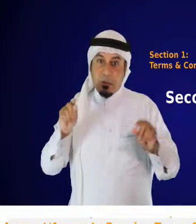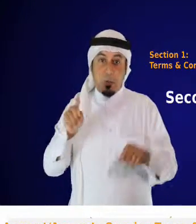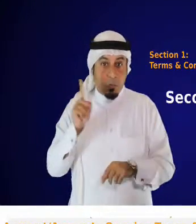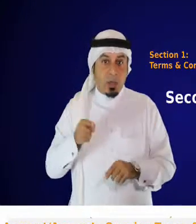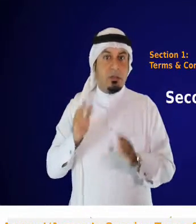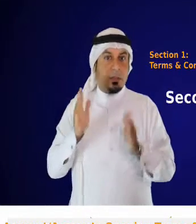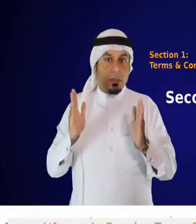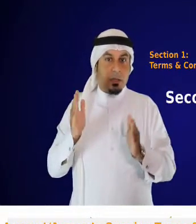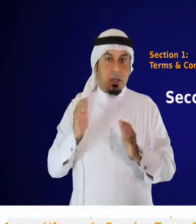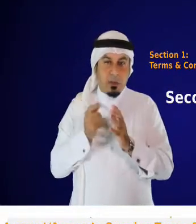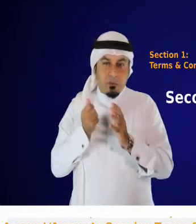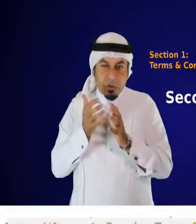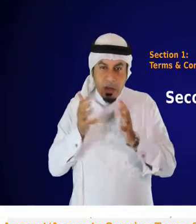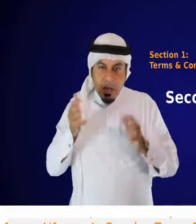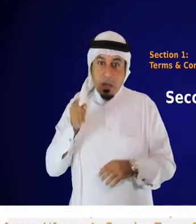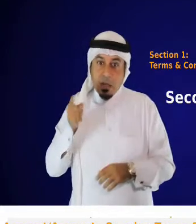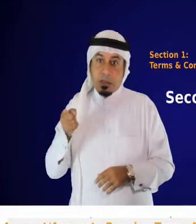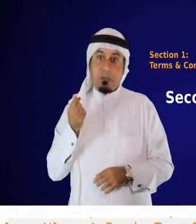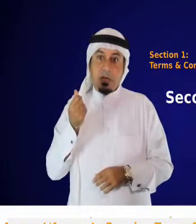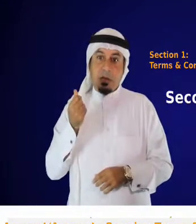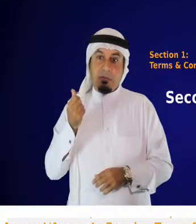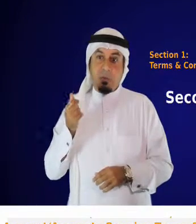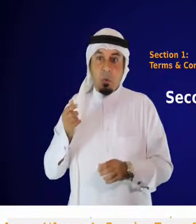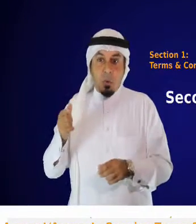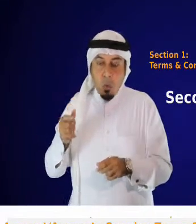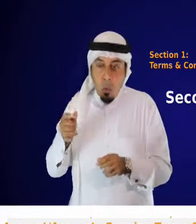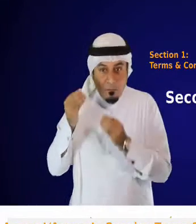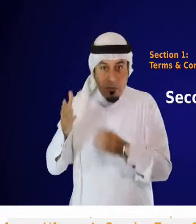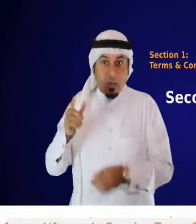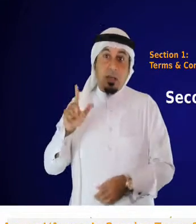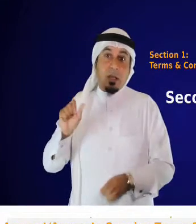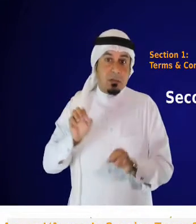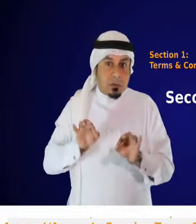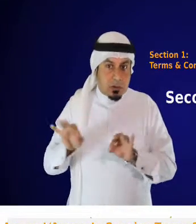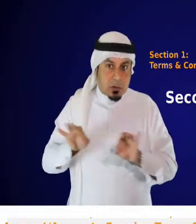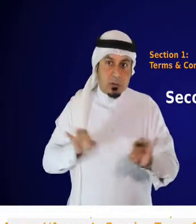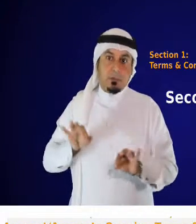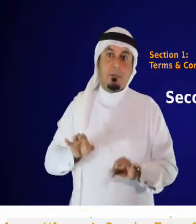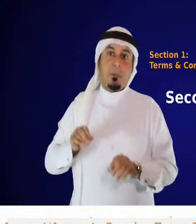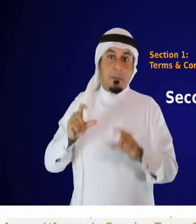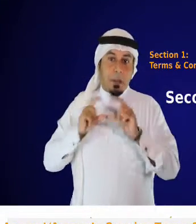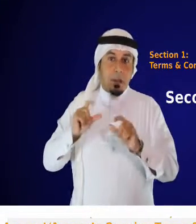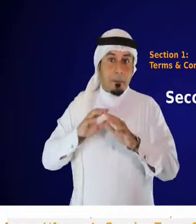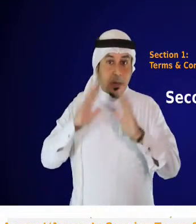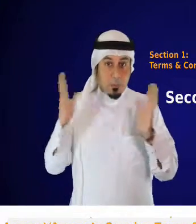account. The value of such fees shall be determined according to the effective bank's policy.